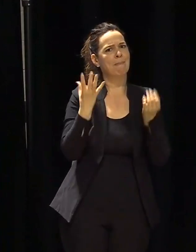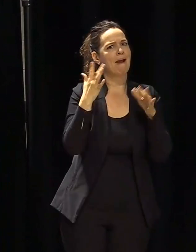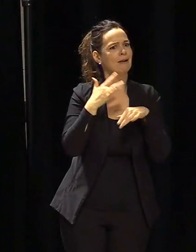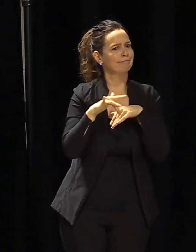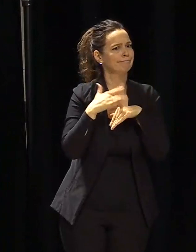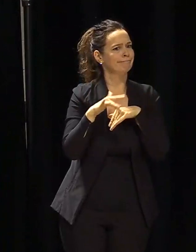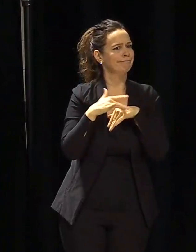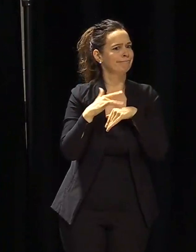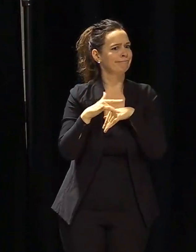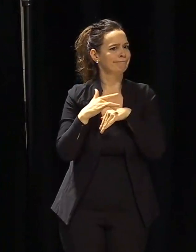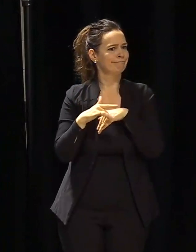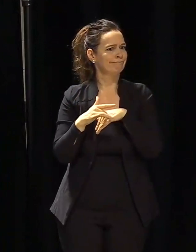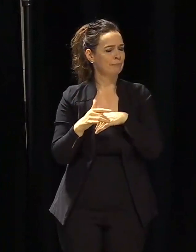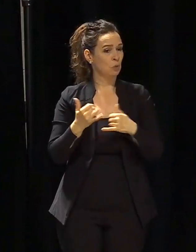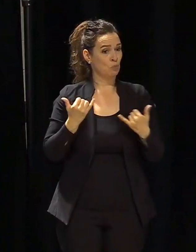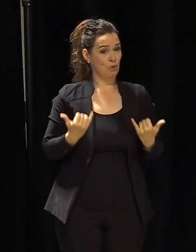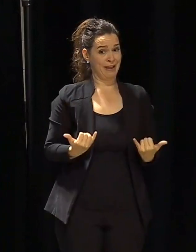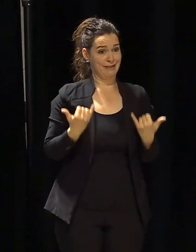you're in the